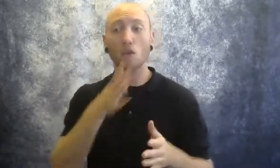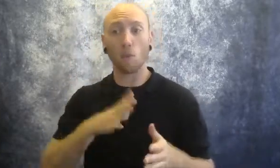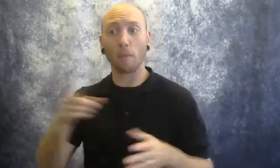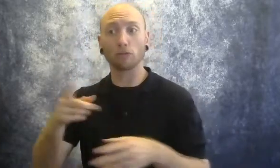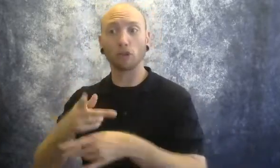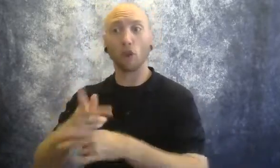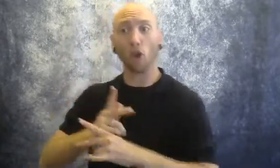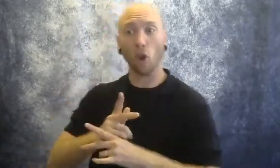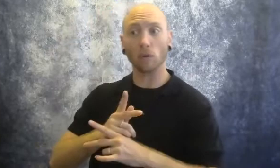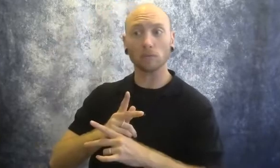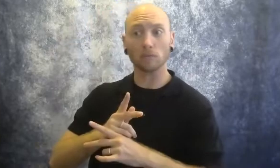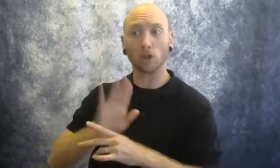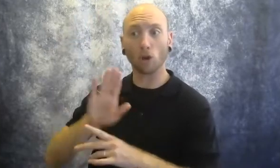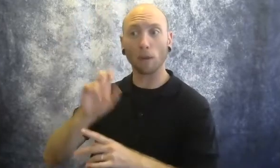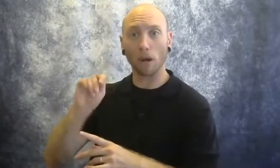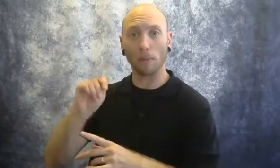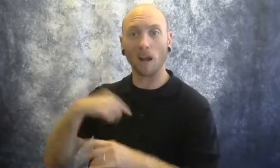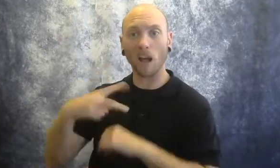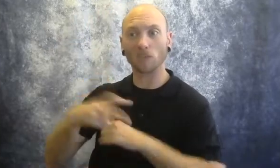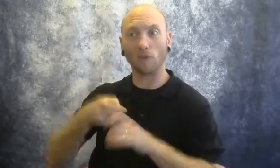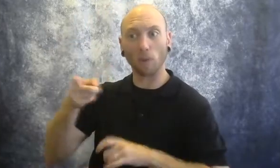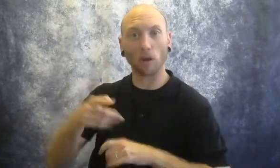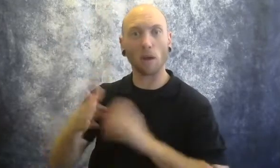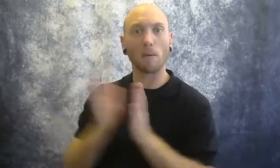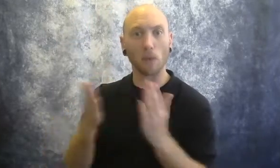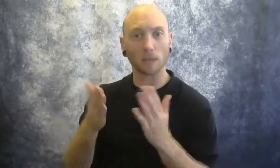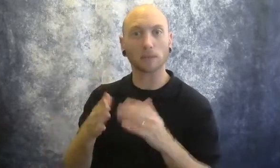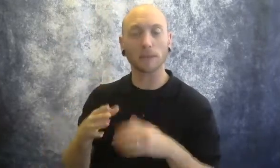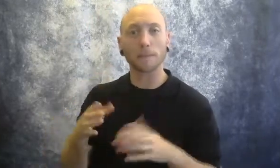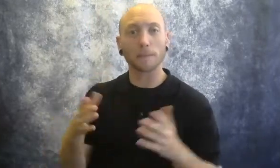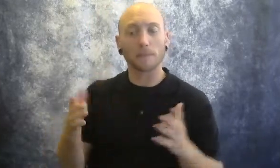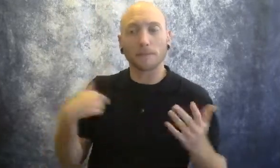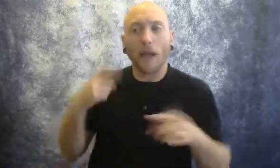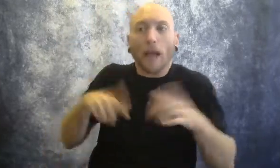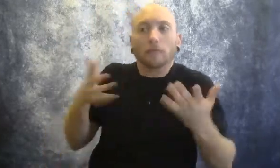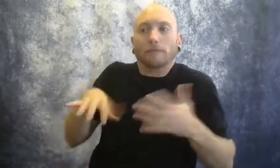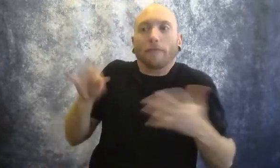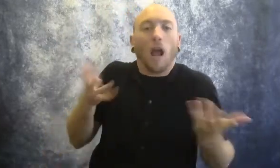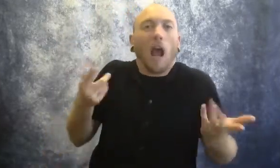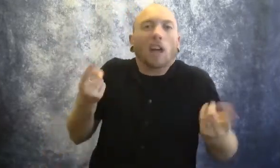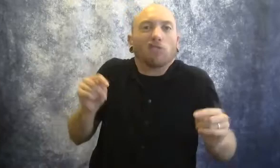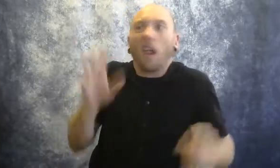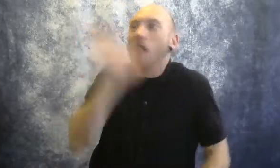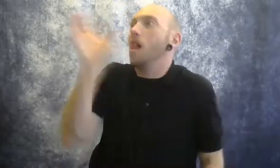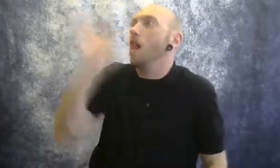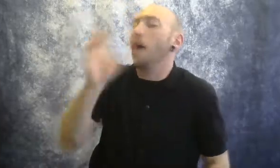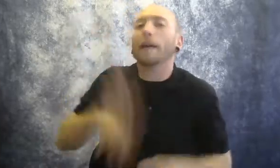stole textbooks from the woman who loaned me her apartment, or rented me her apartment, I should say. And there was no